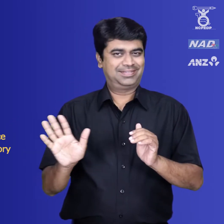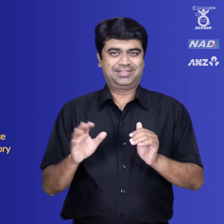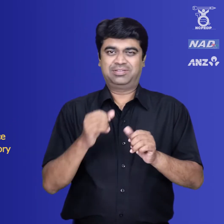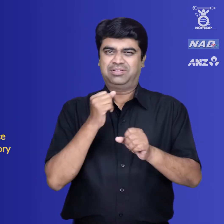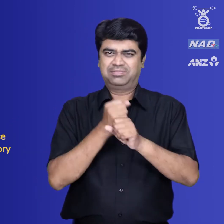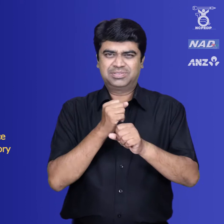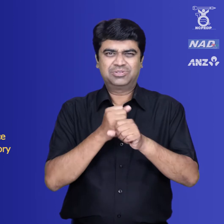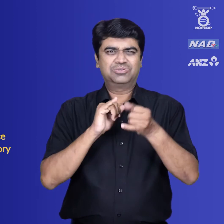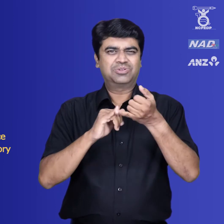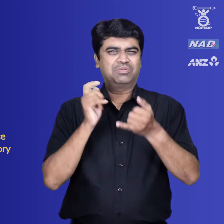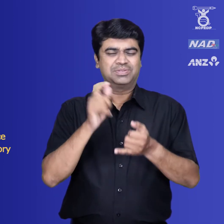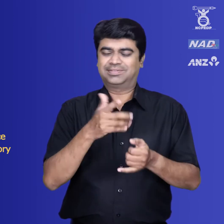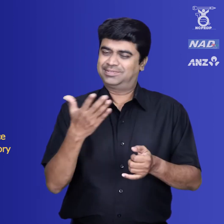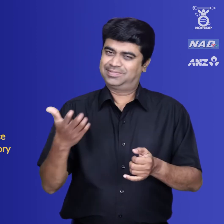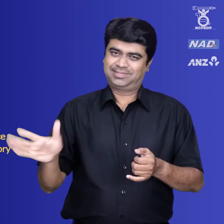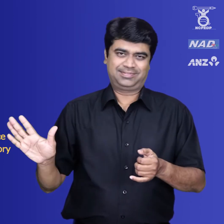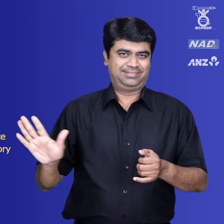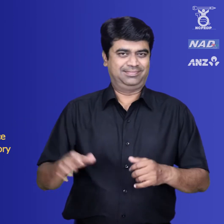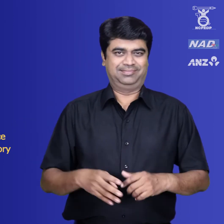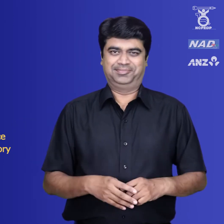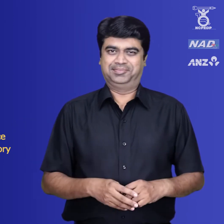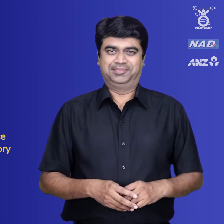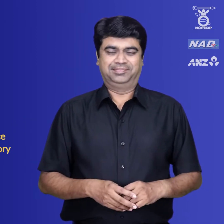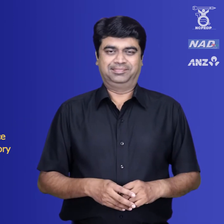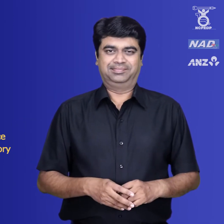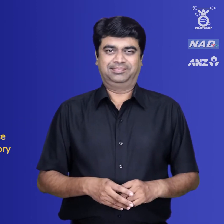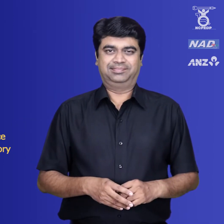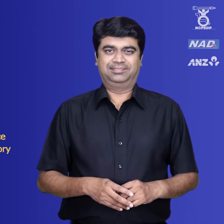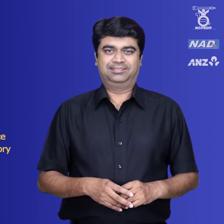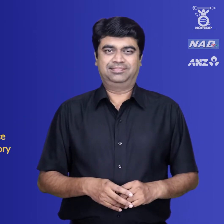any other statutory or government-sponsored insurance schemes.